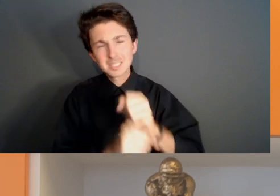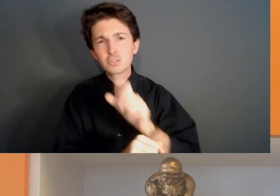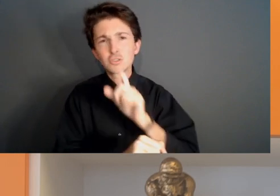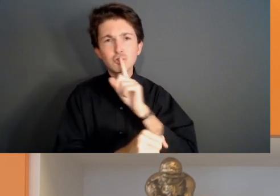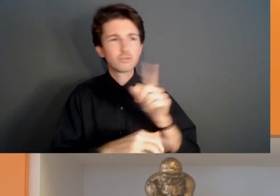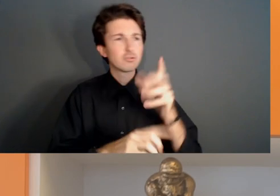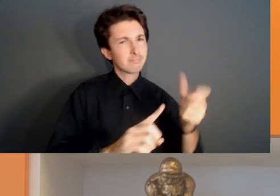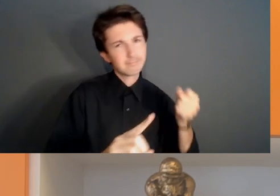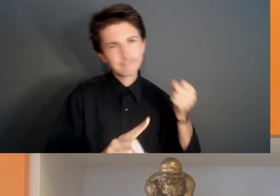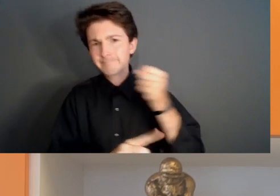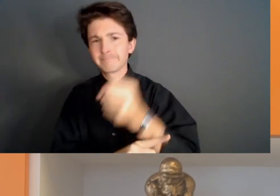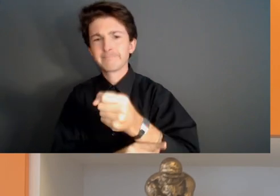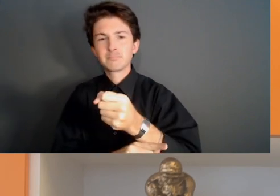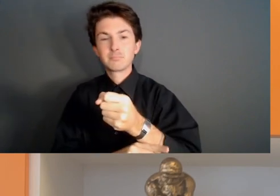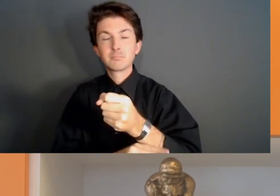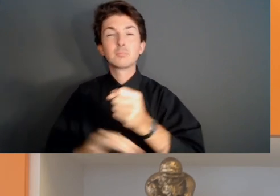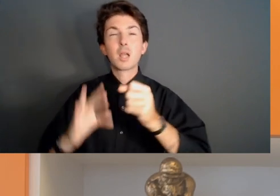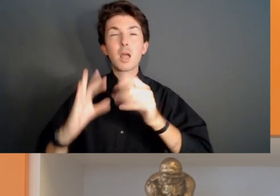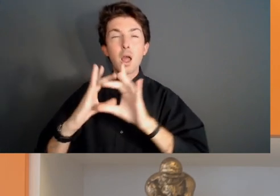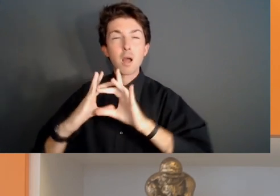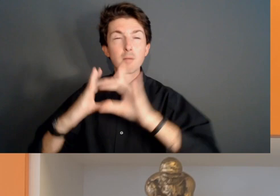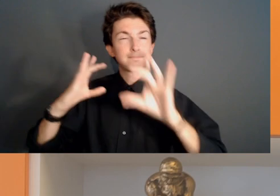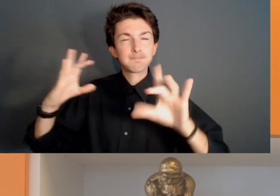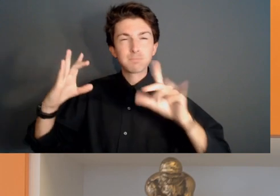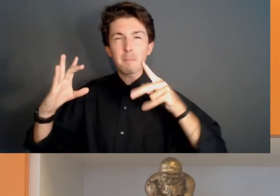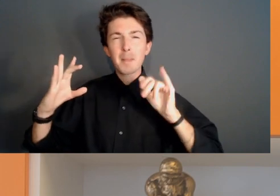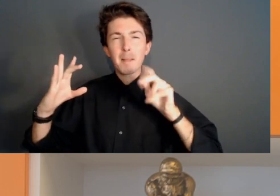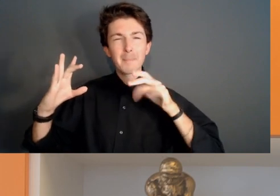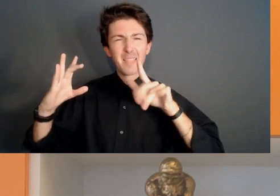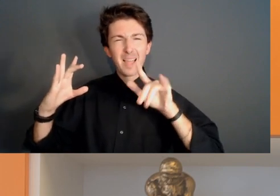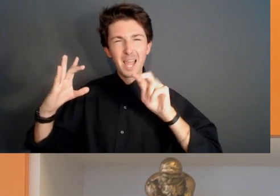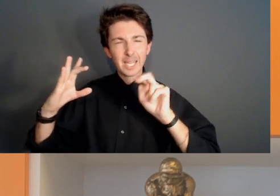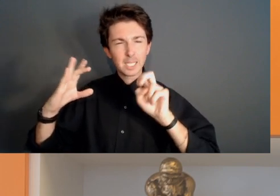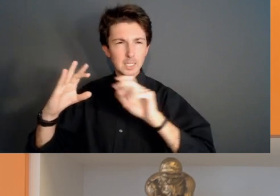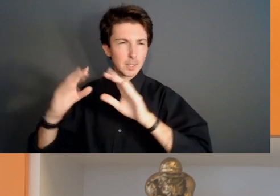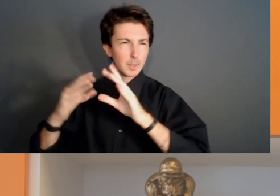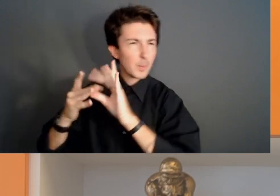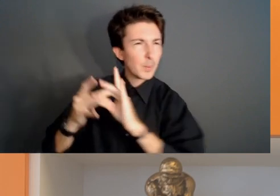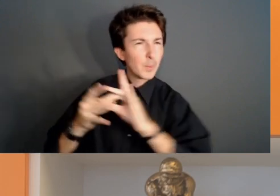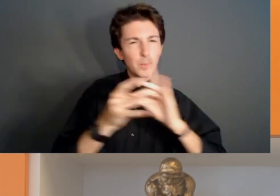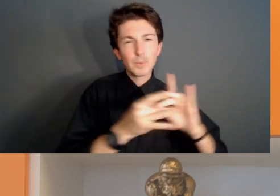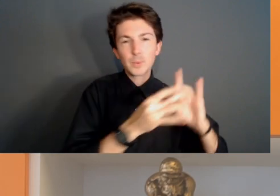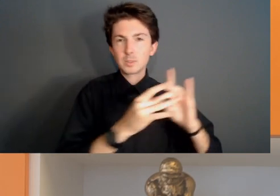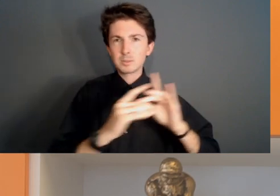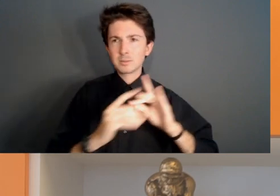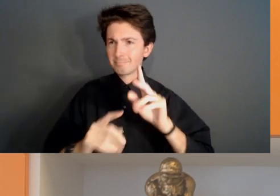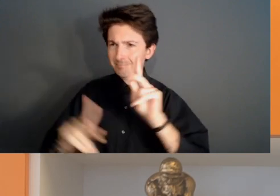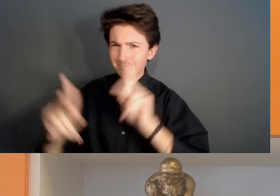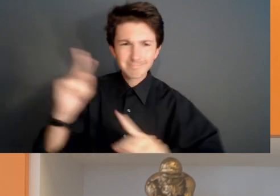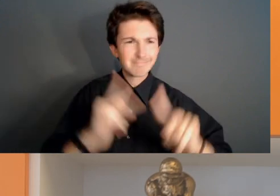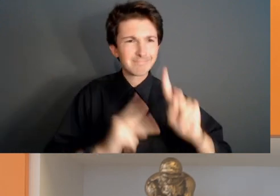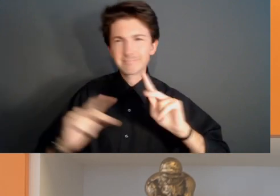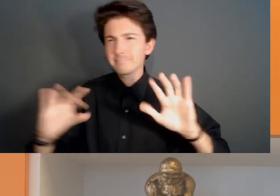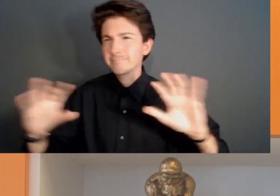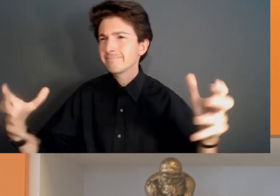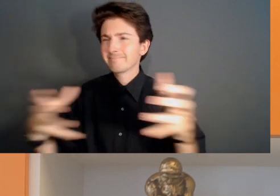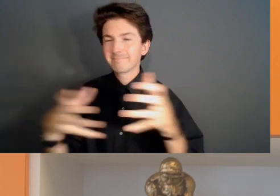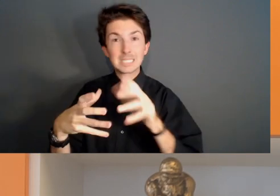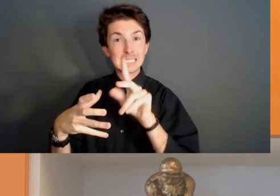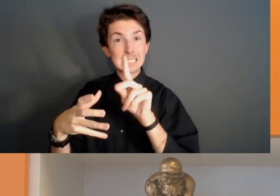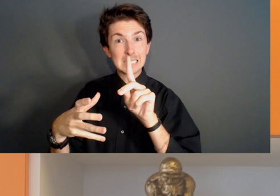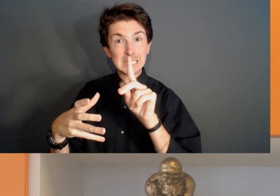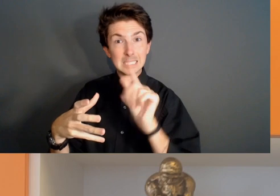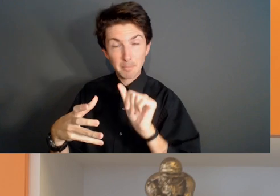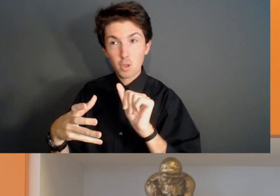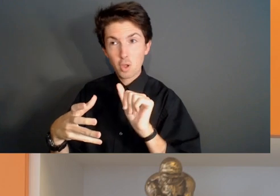diverse pipeline of leaders with disabilities who will be change makers in sectors of vital importance to the disability community for